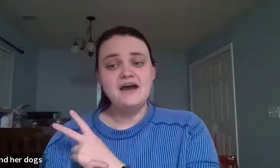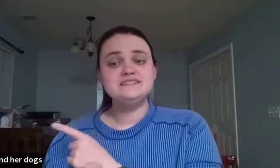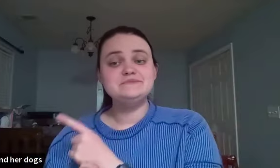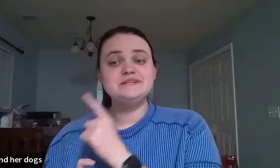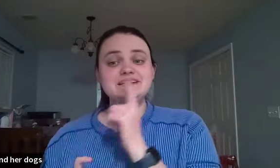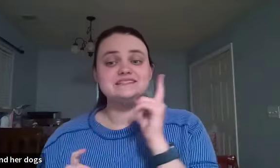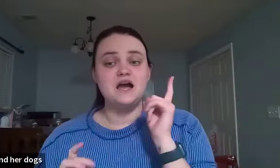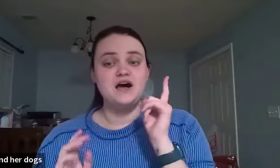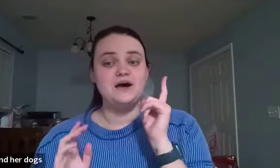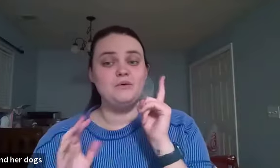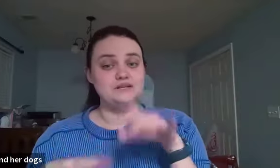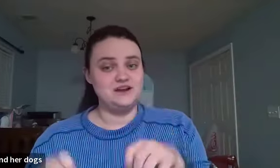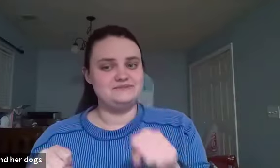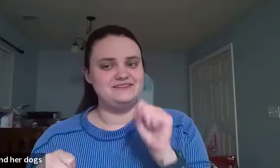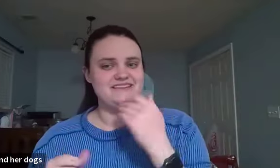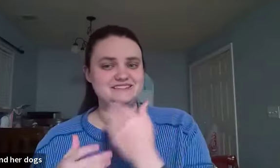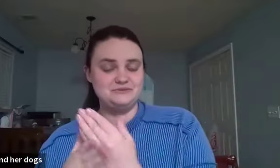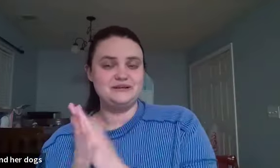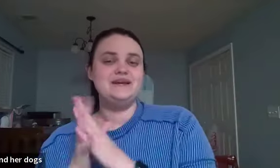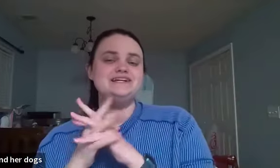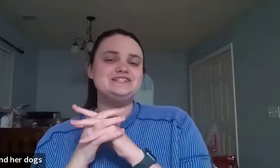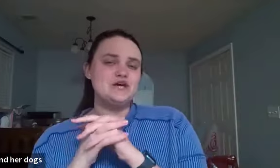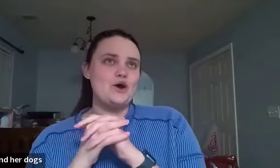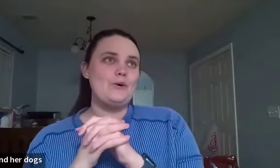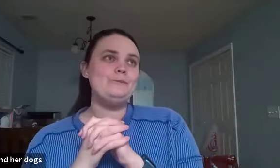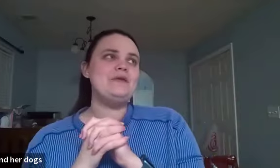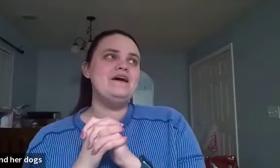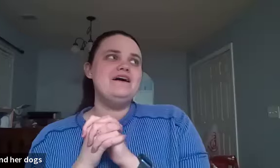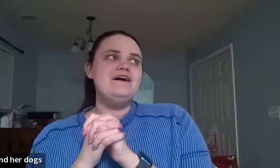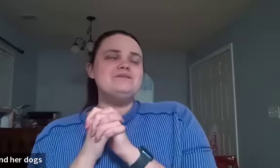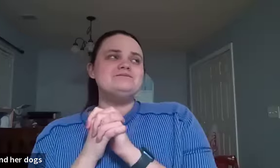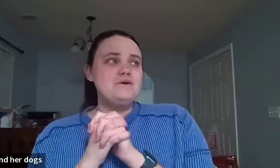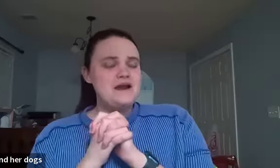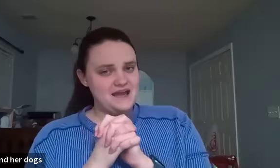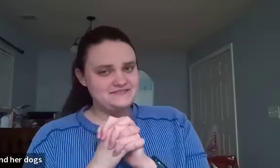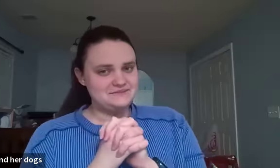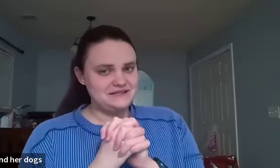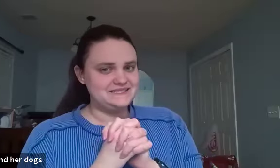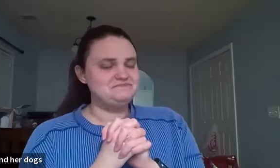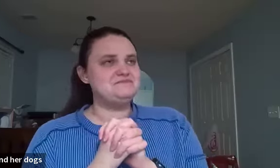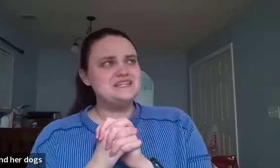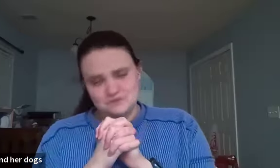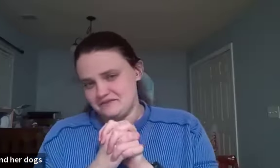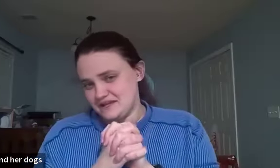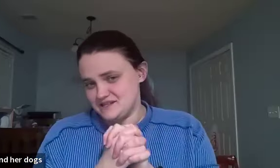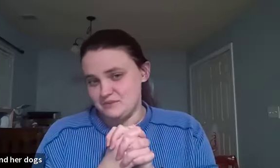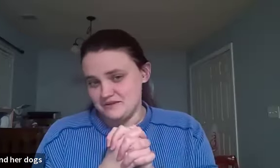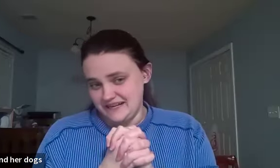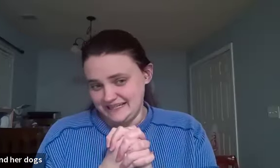half siblings, or adopted. Okay, that's a good one. So for half siblings, this one I think is a little bit